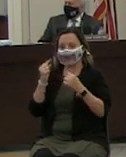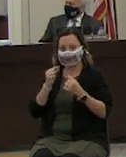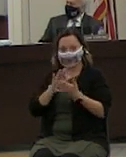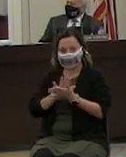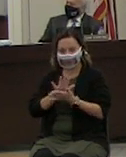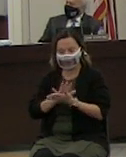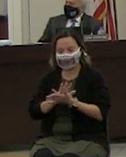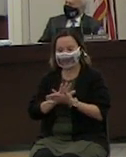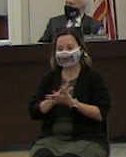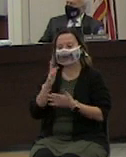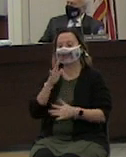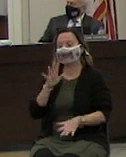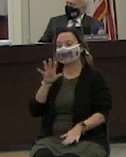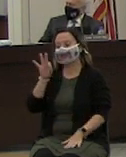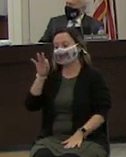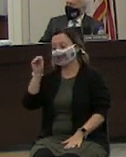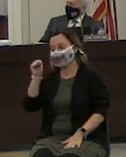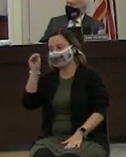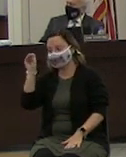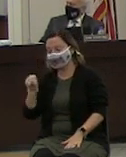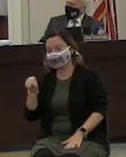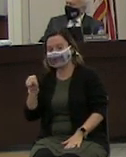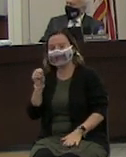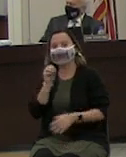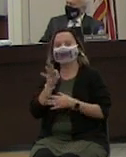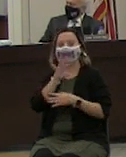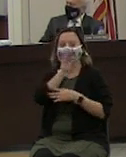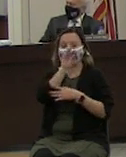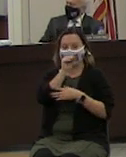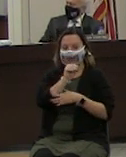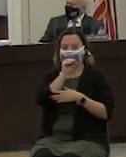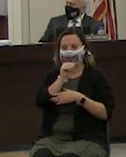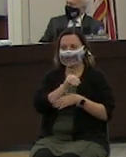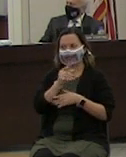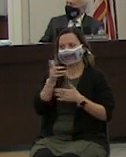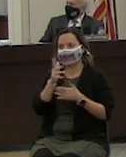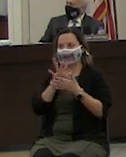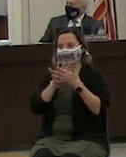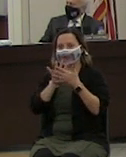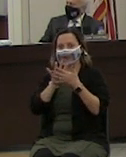is 90% of 90%, which is just a confusing metric for most of us,